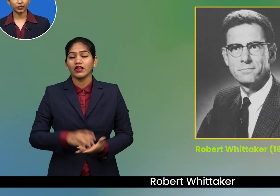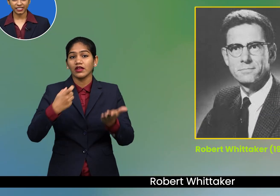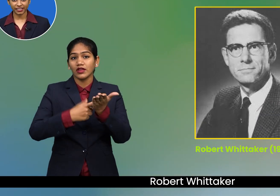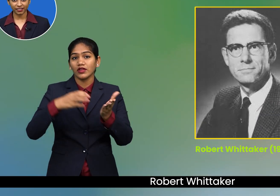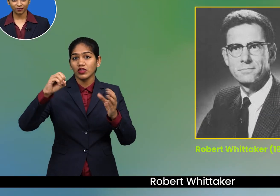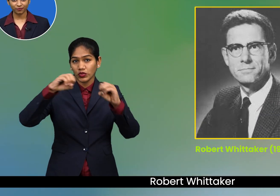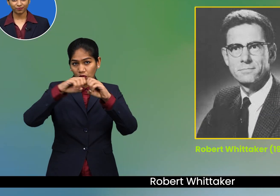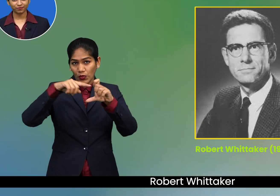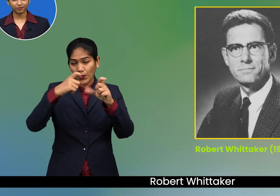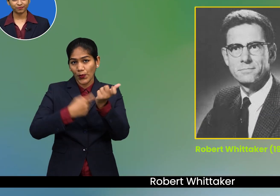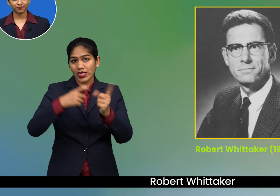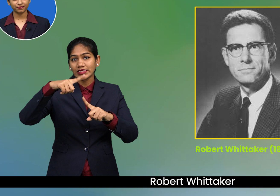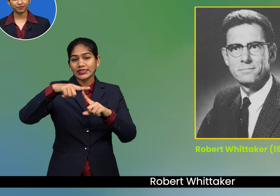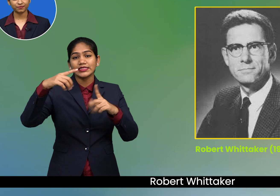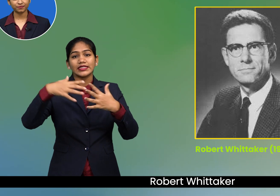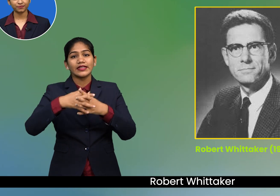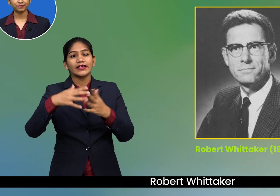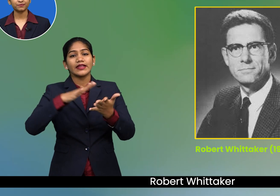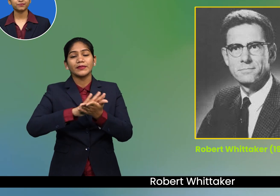Robert Whittaker